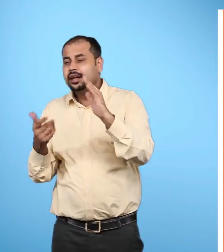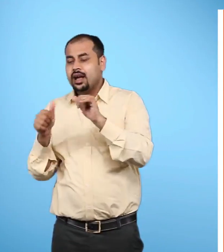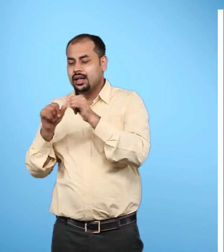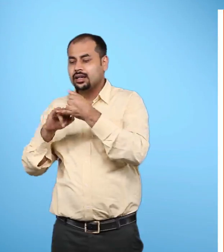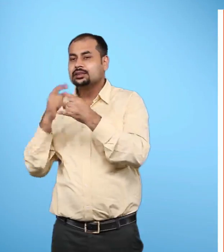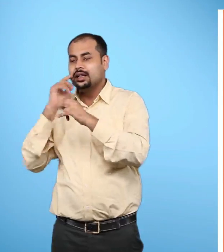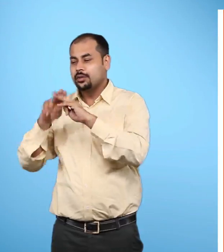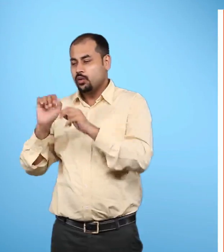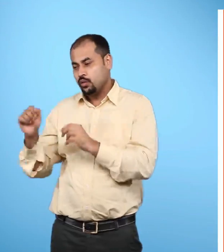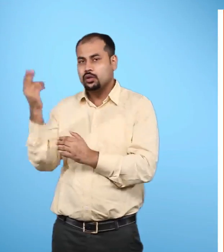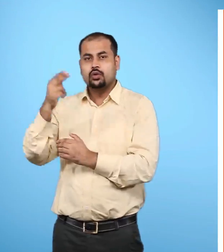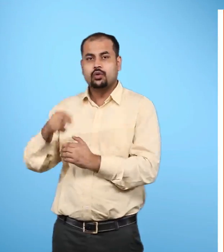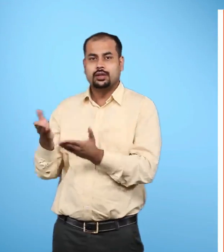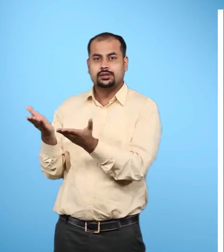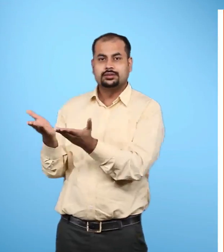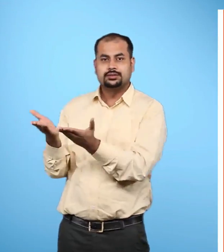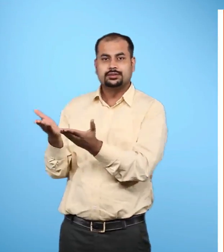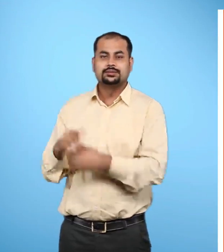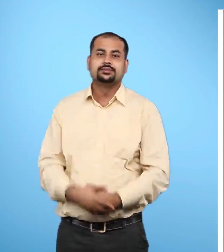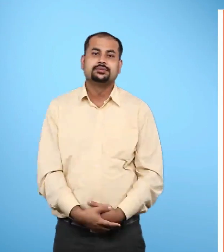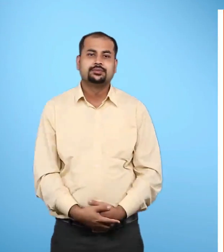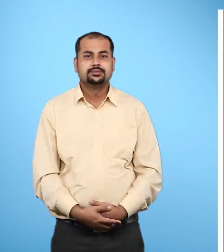figure to create another triangle downwards.